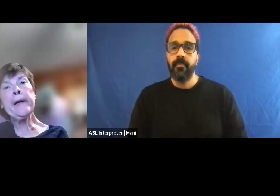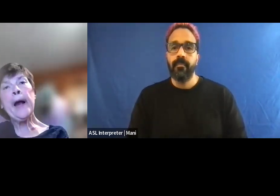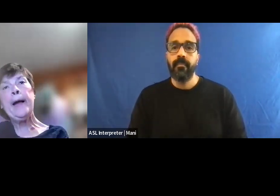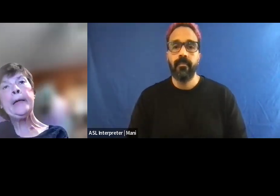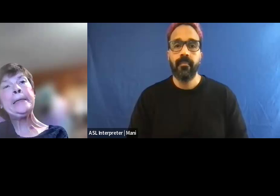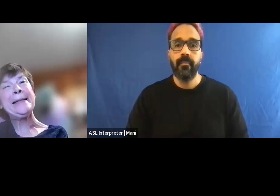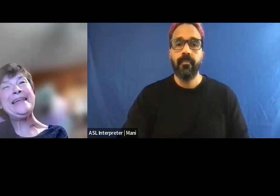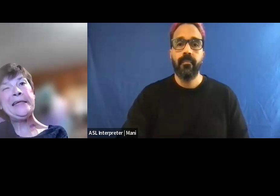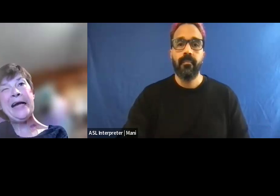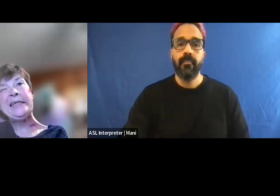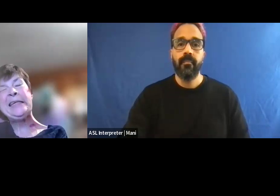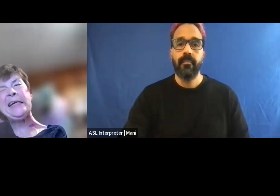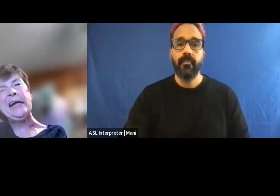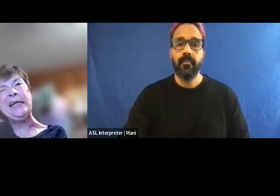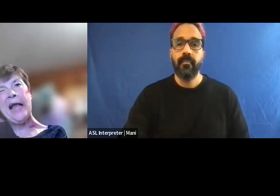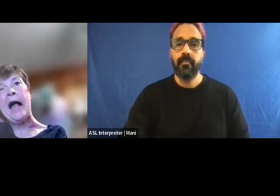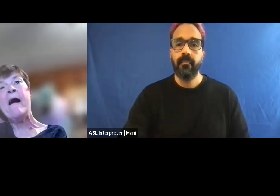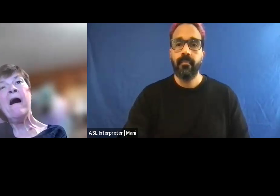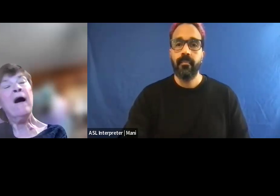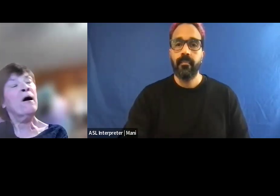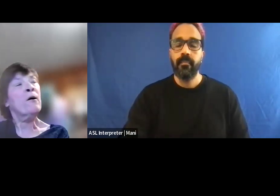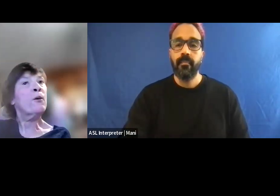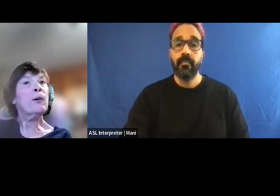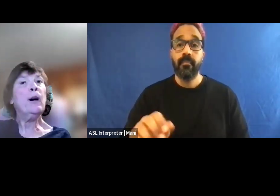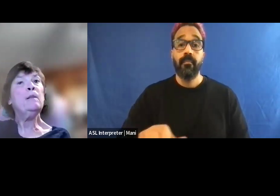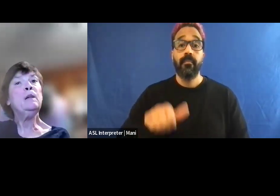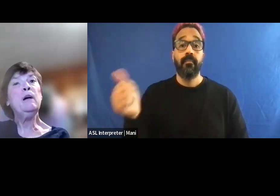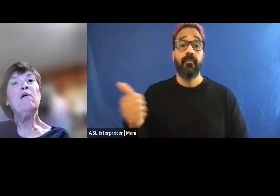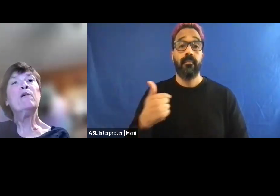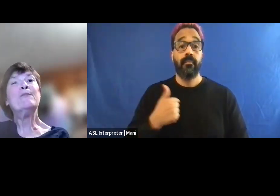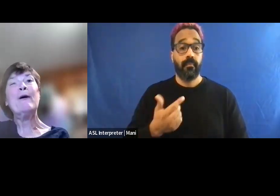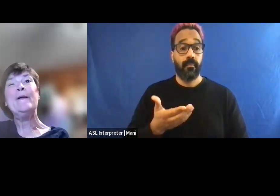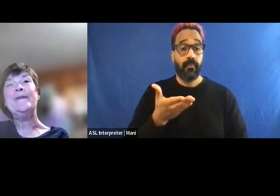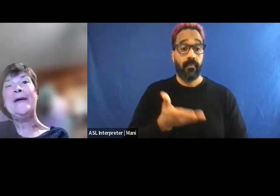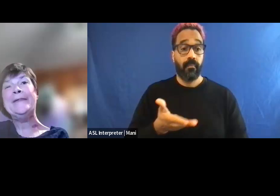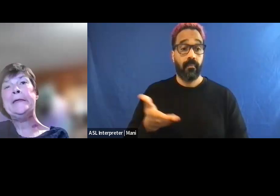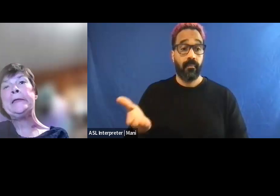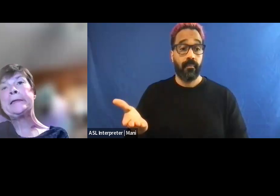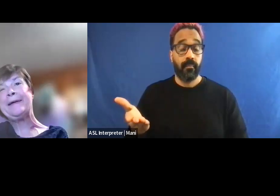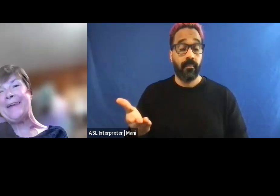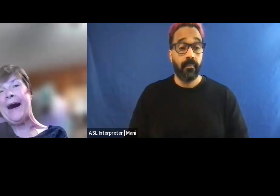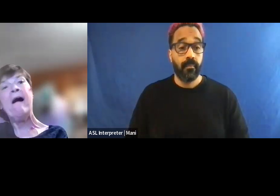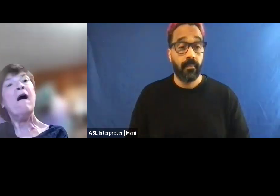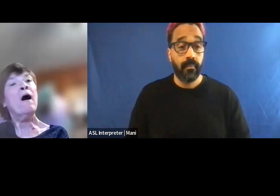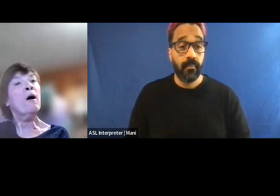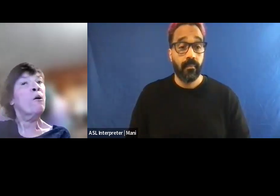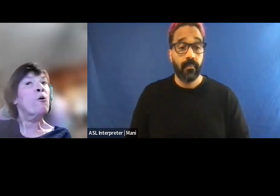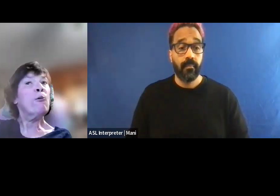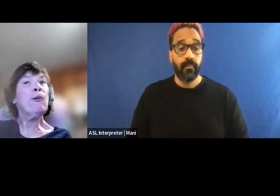Another thing I suggested is that when new board members come